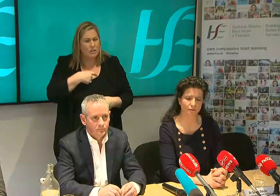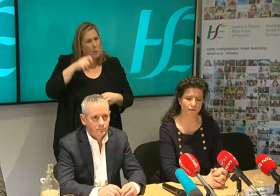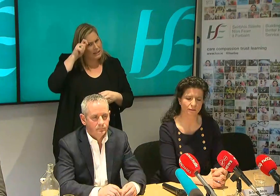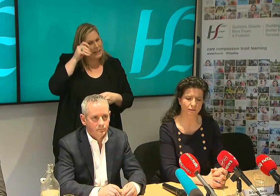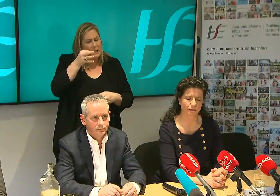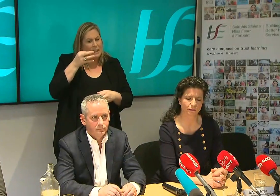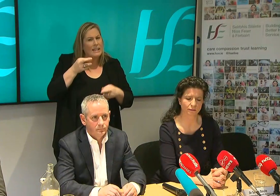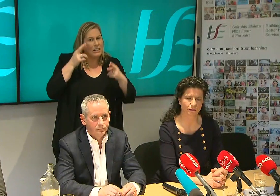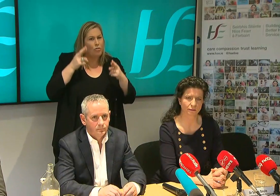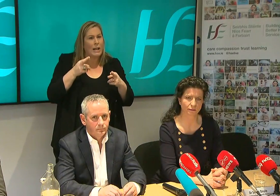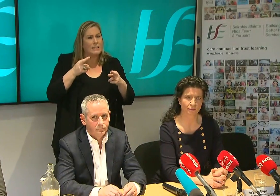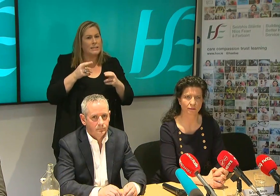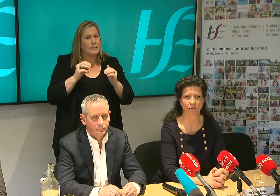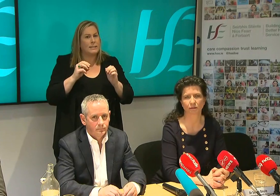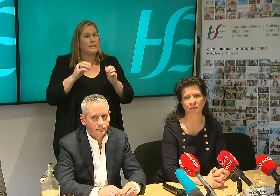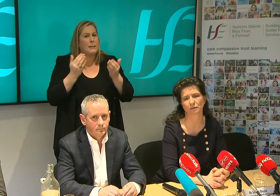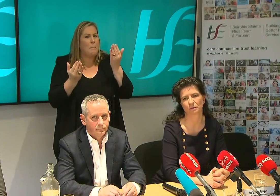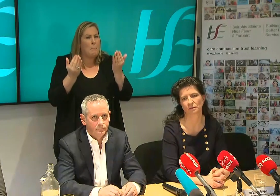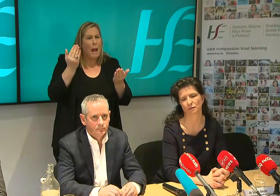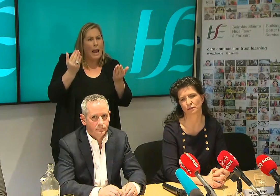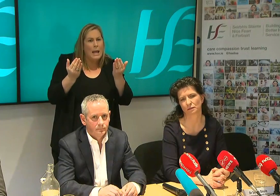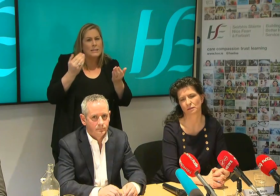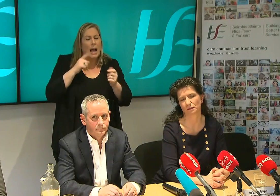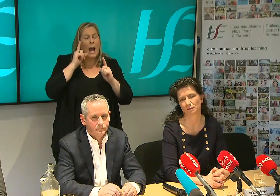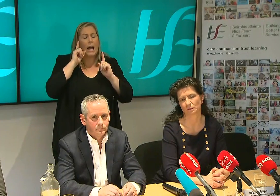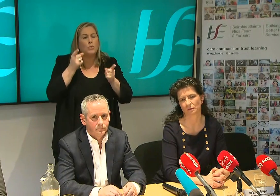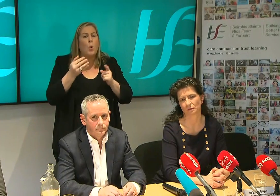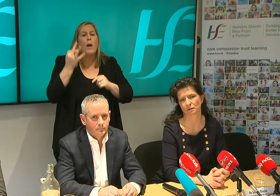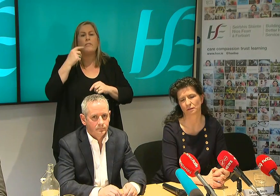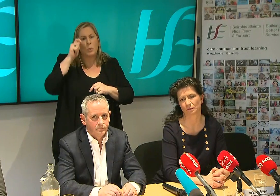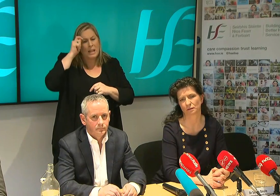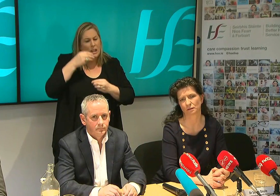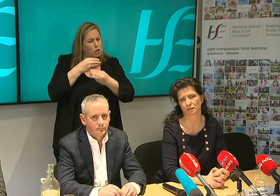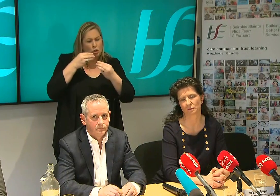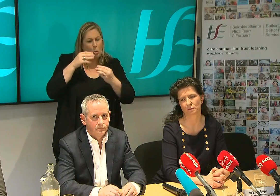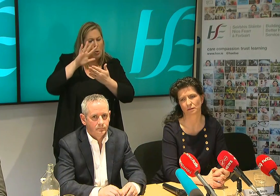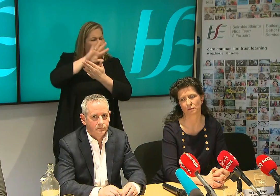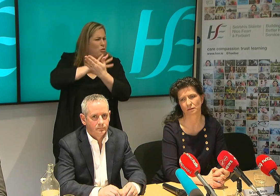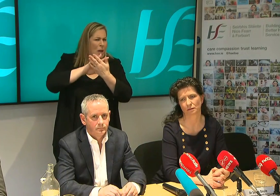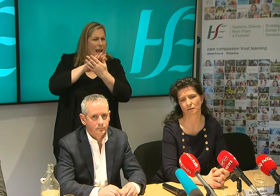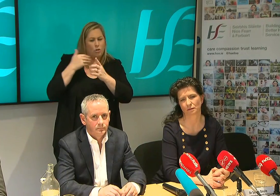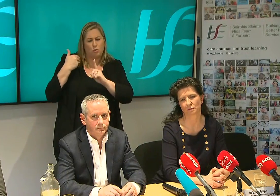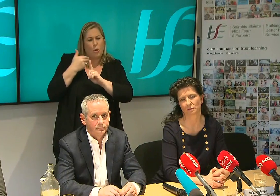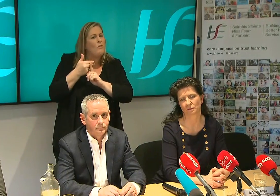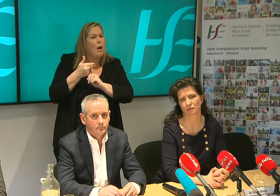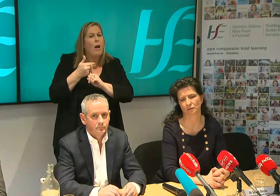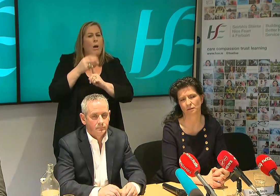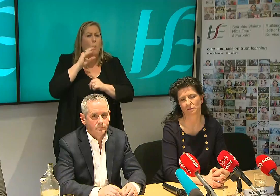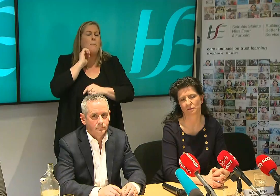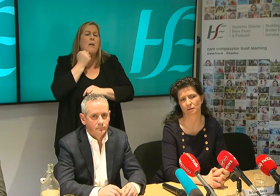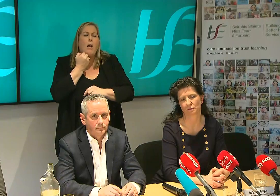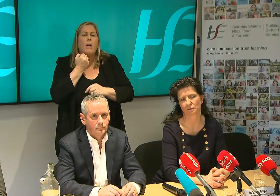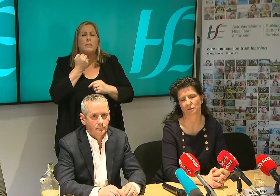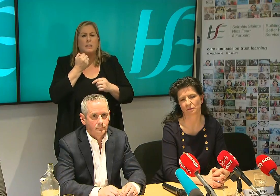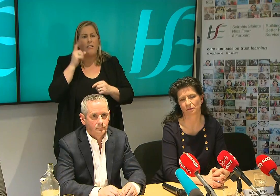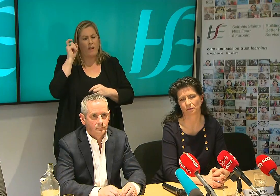very difficult thing. I'm wondering whether or not you think it's been too vague so far, because it gets to the point when